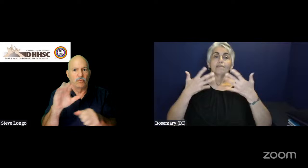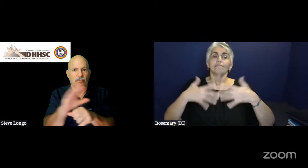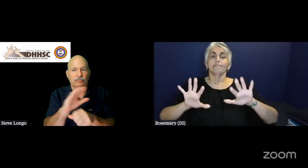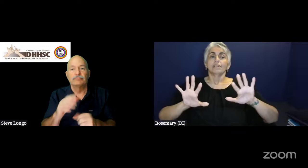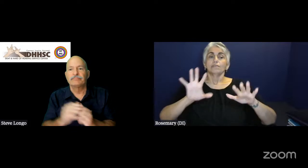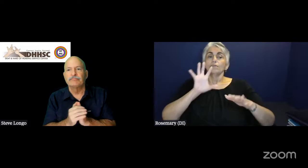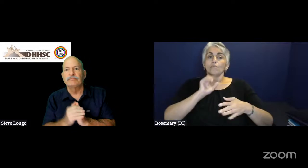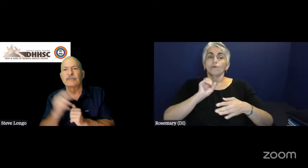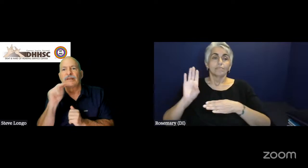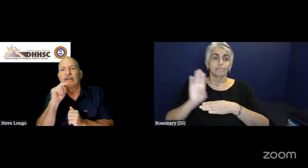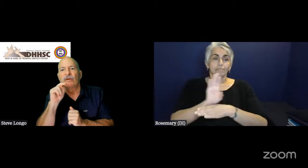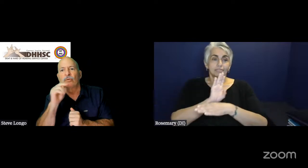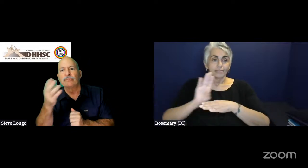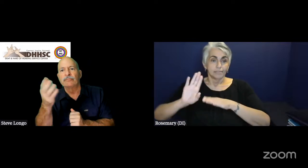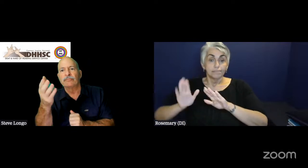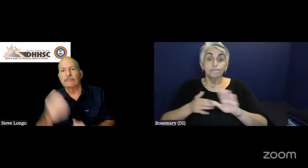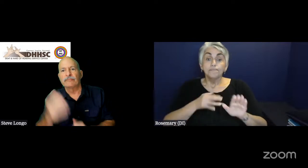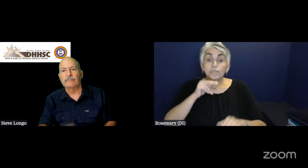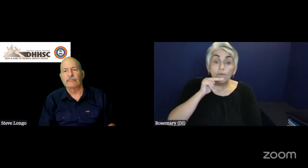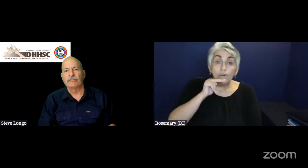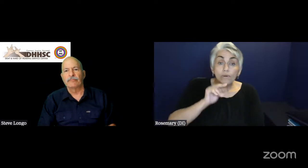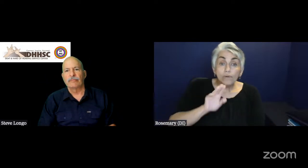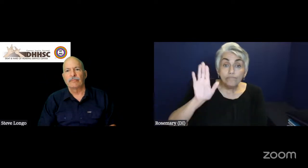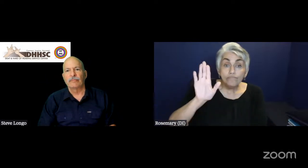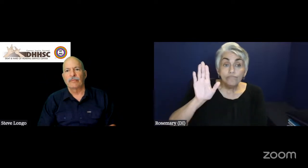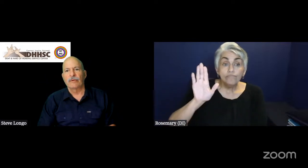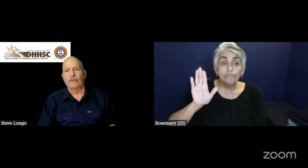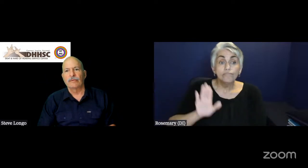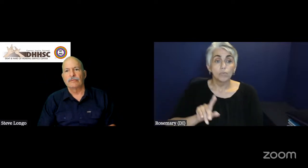Okay, so that